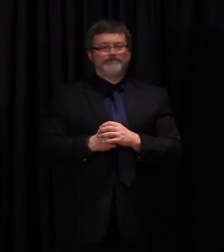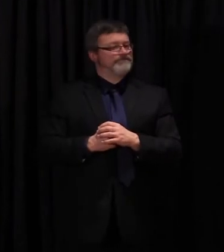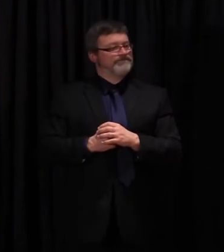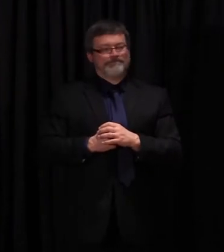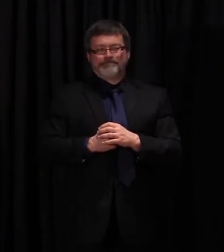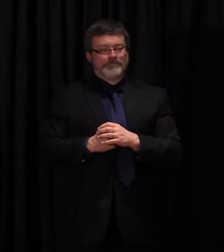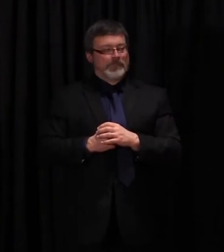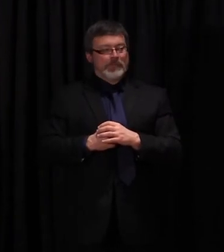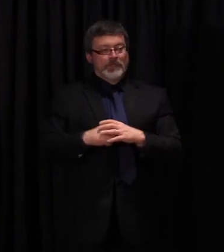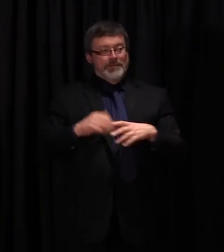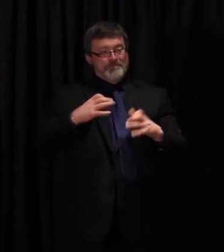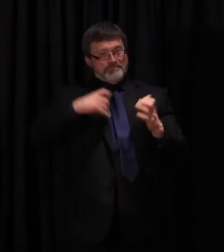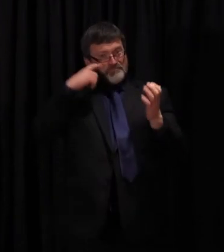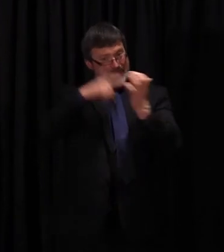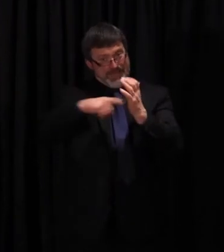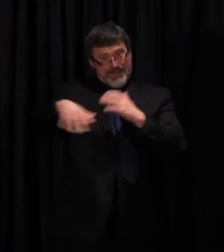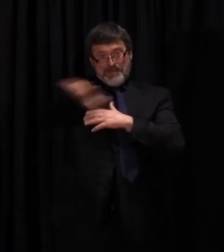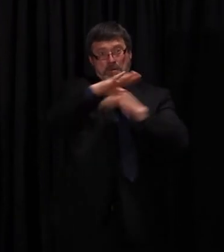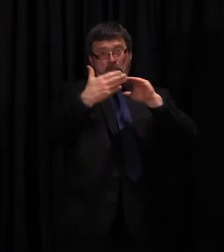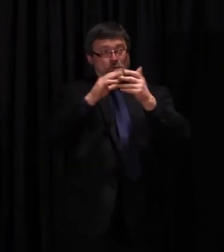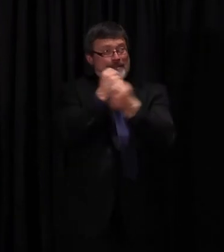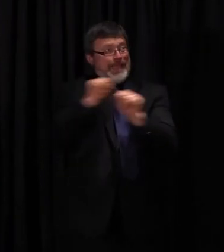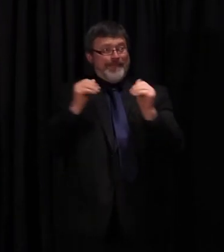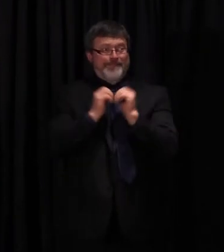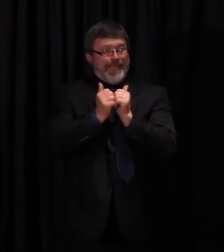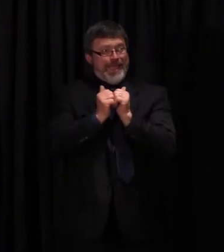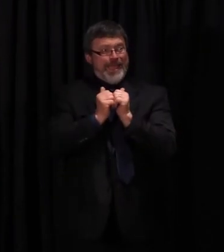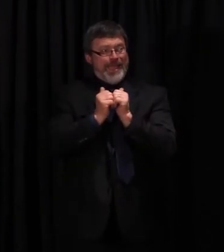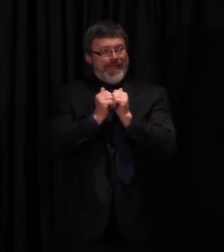safe communities start with strong communities.